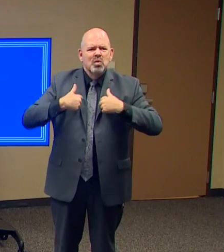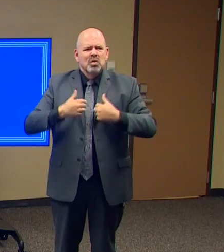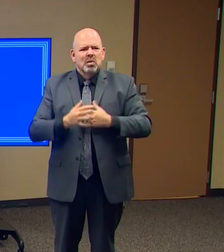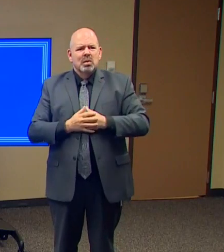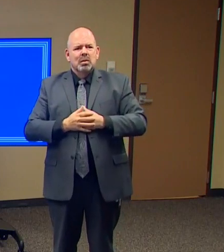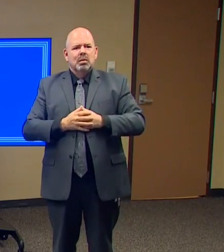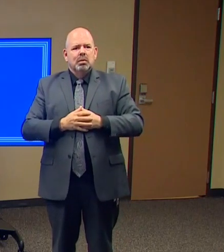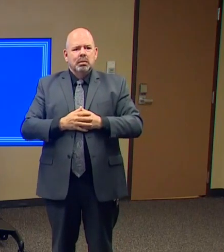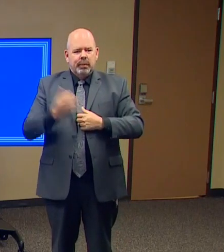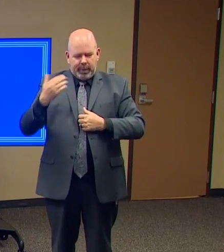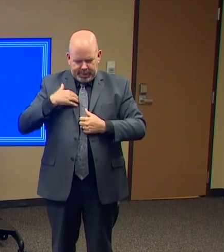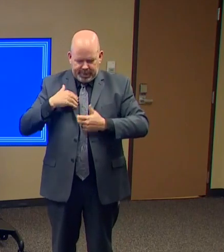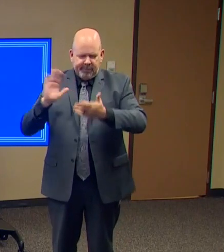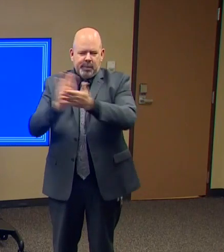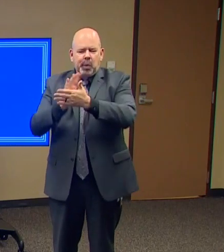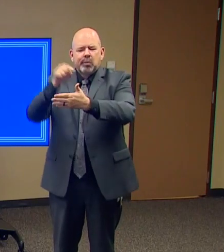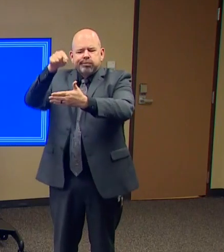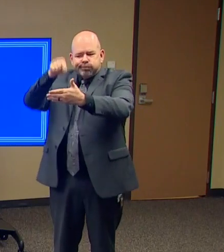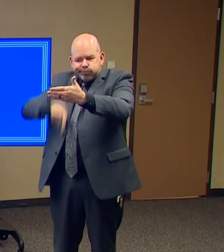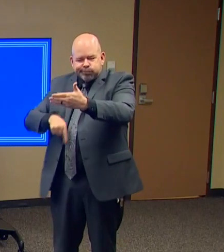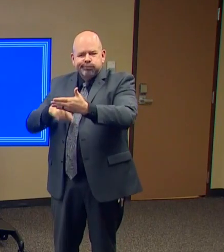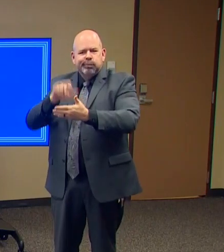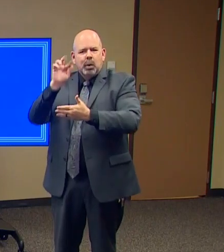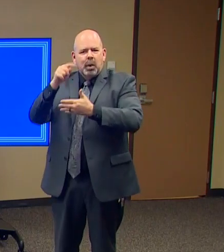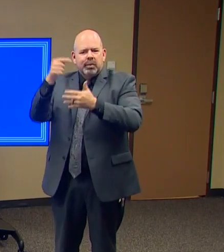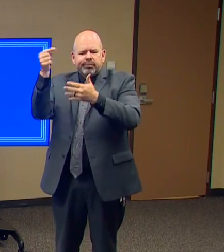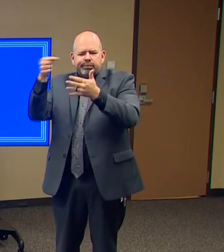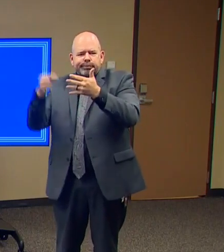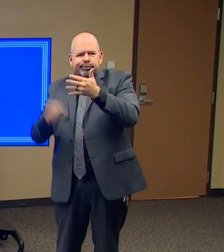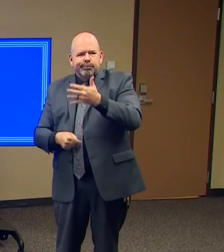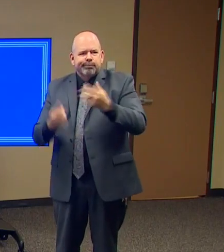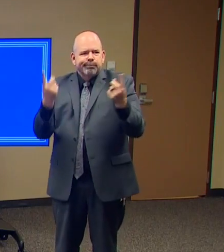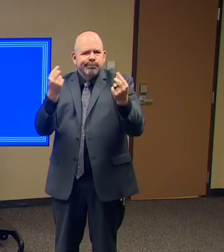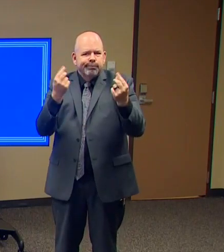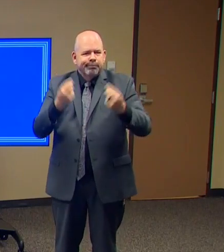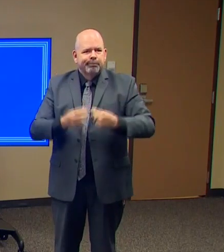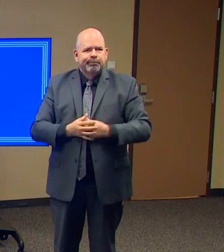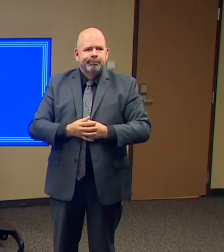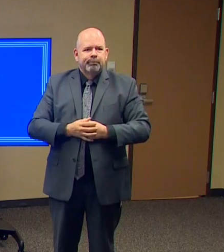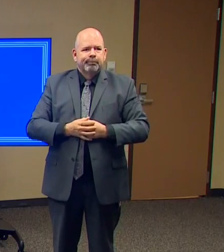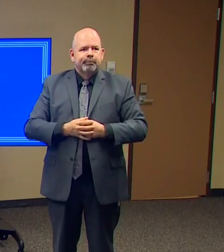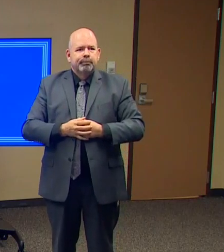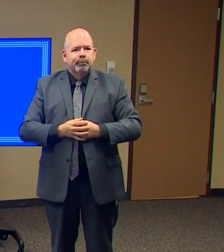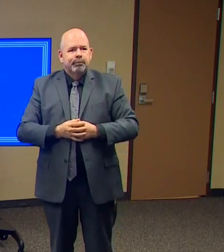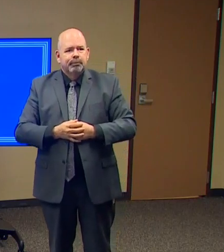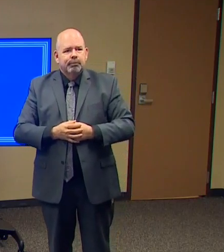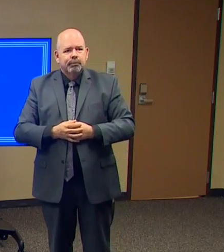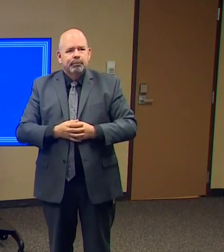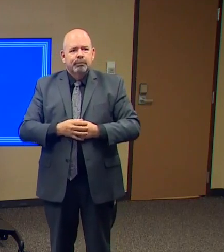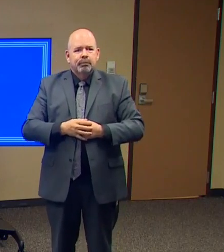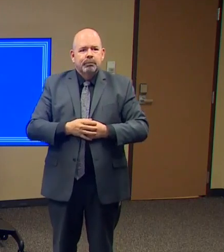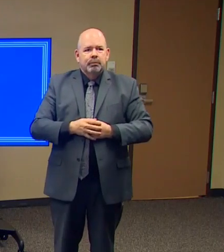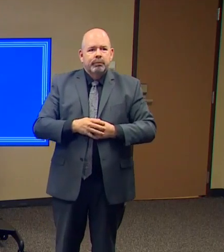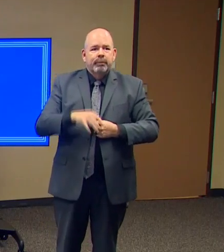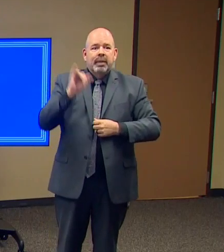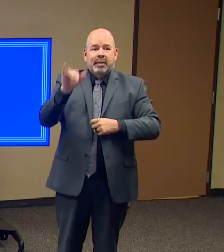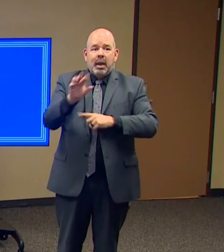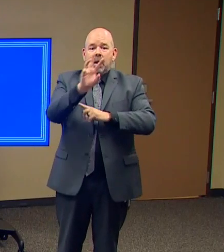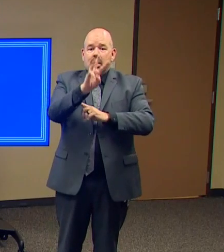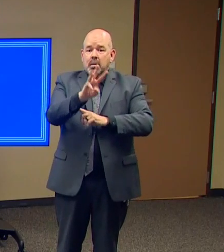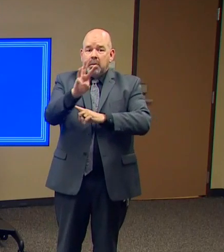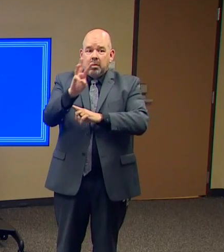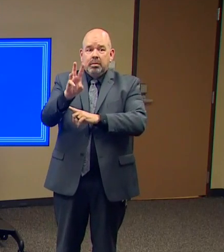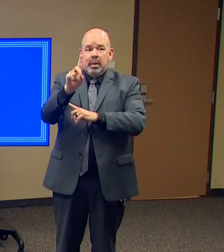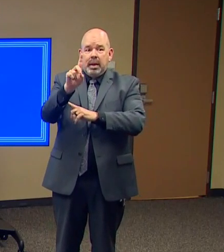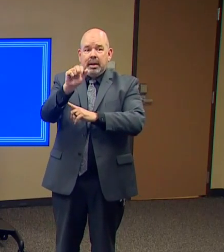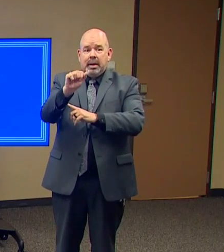guidance that can help these facilities. This information is also available on that same website, DallasCountyCovid.org,